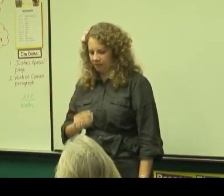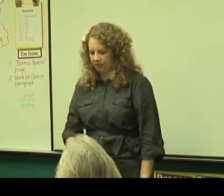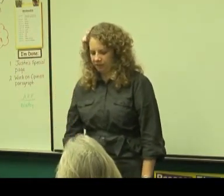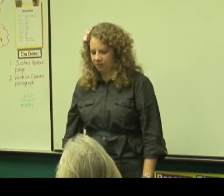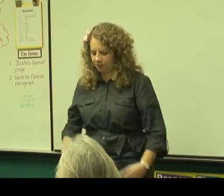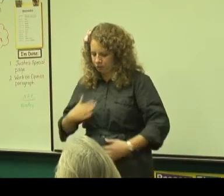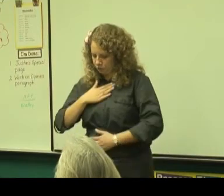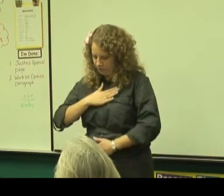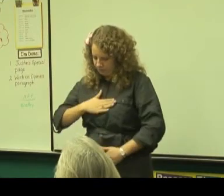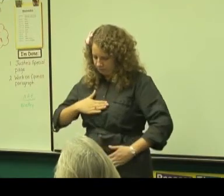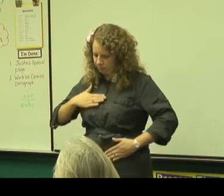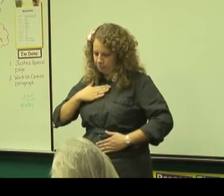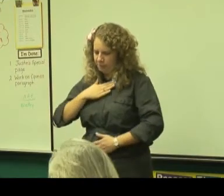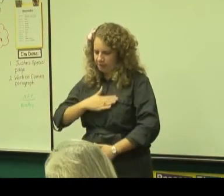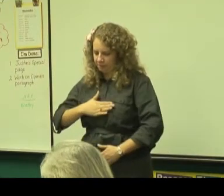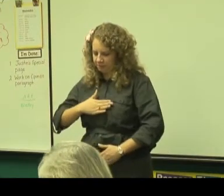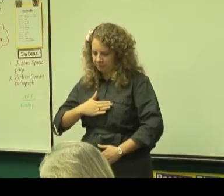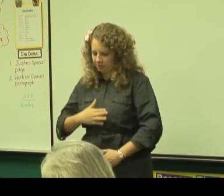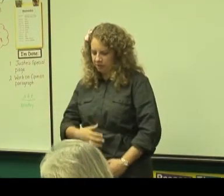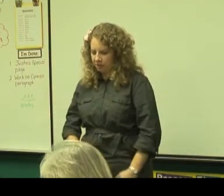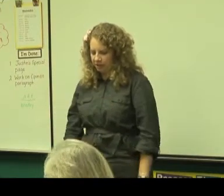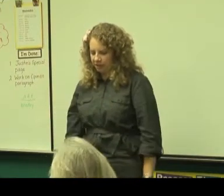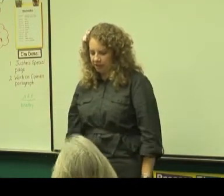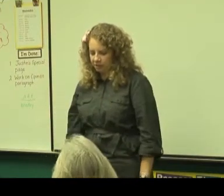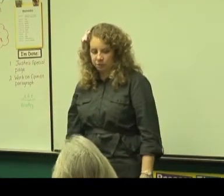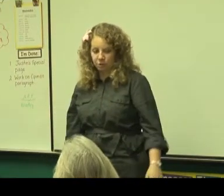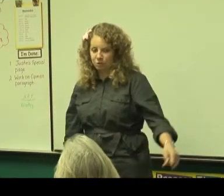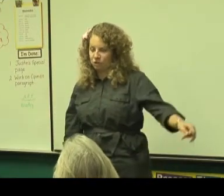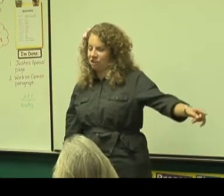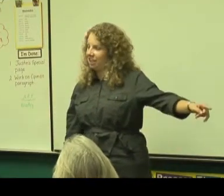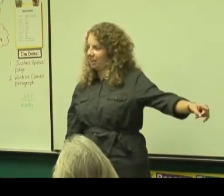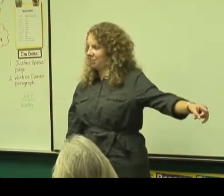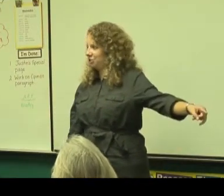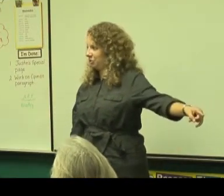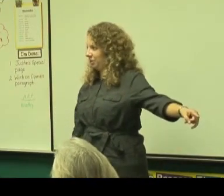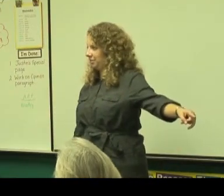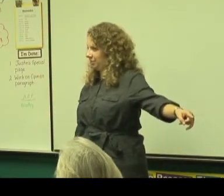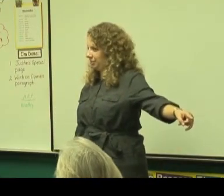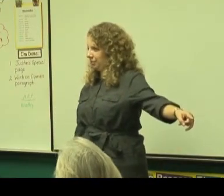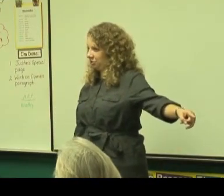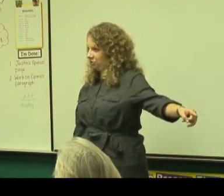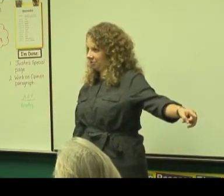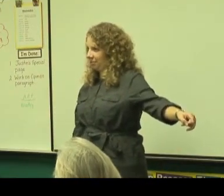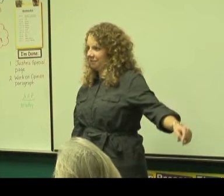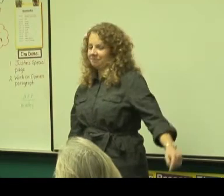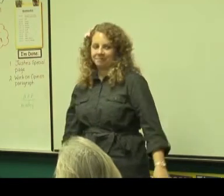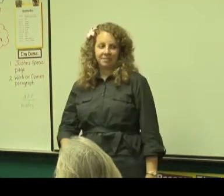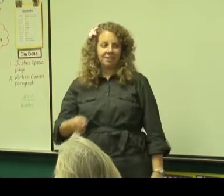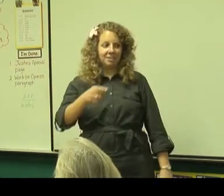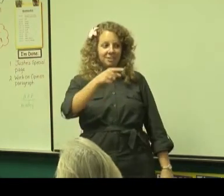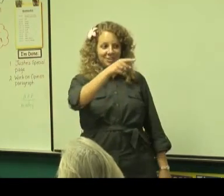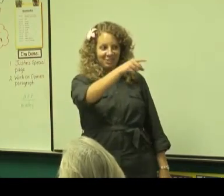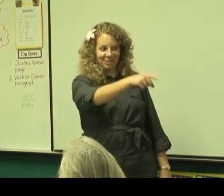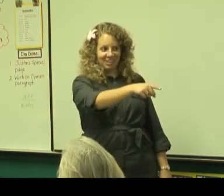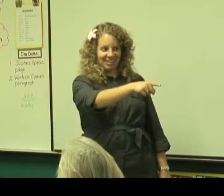Okay, and then enjoy. Remember that one. Okay, so she enjoys sleeping. Okay?